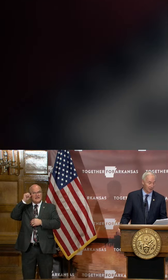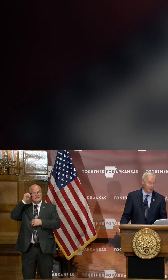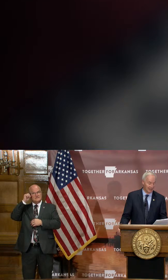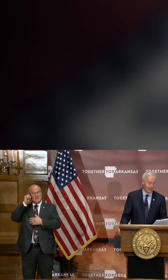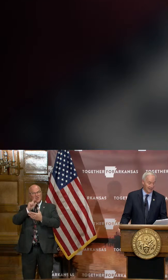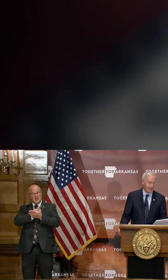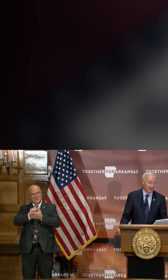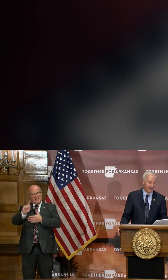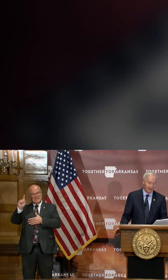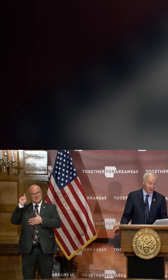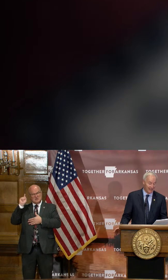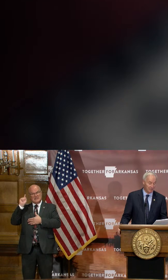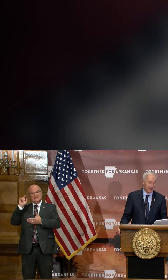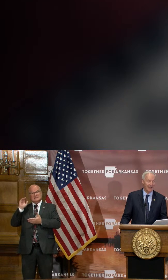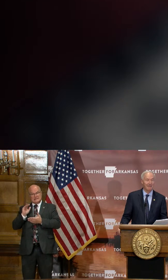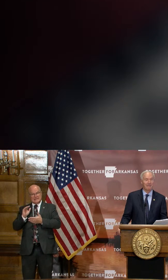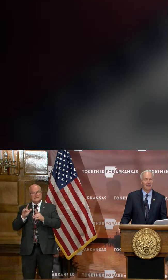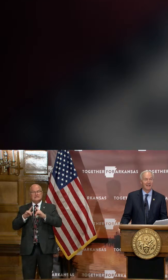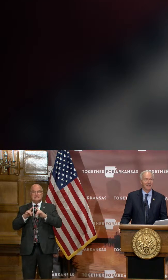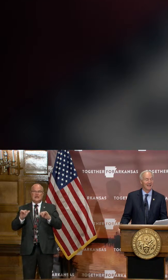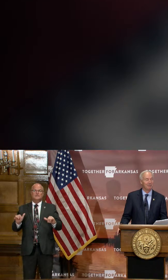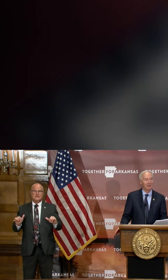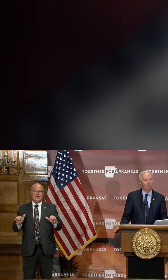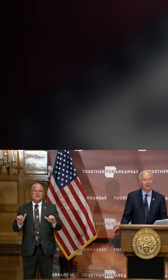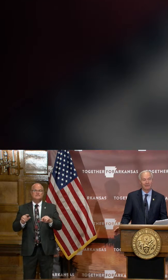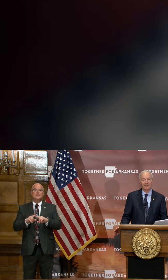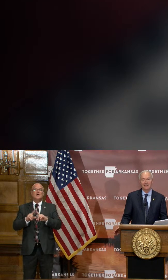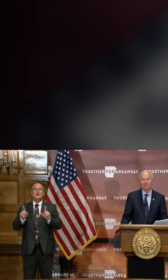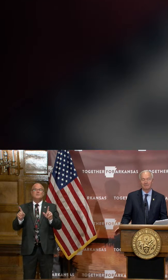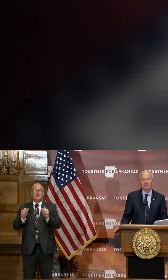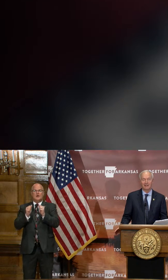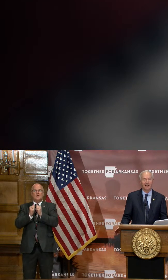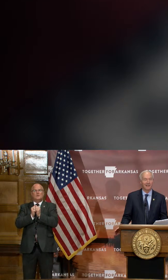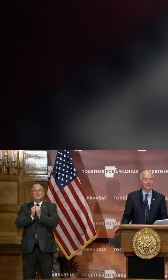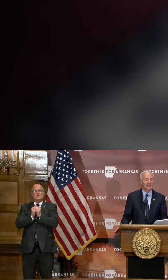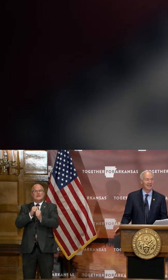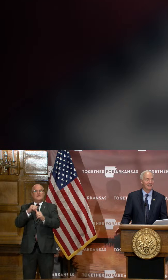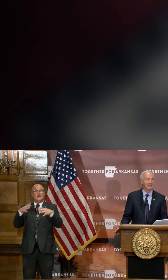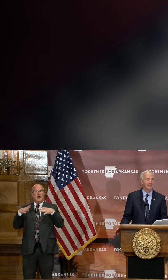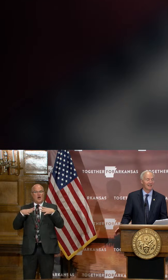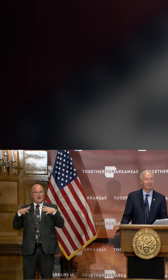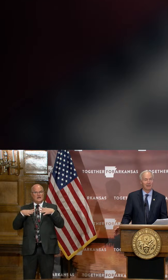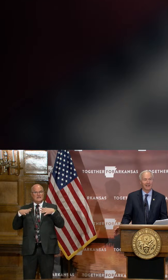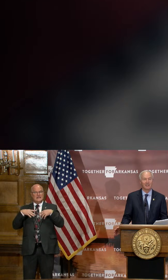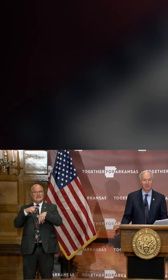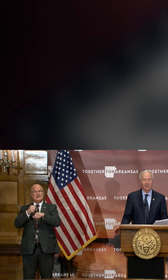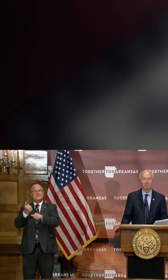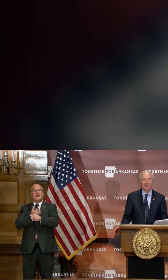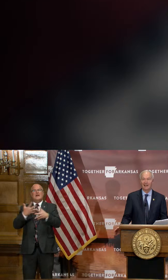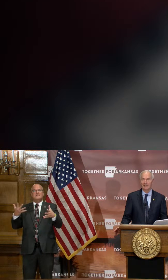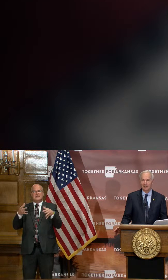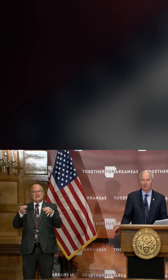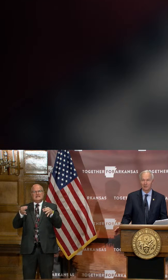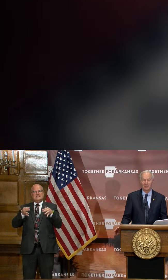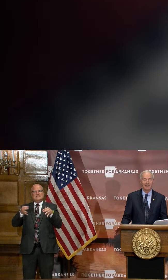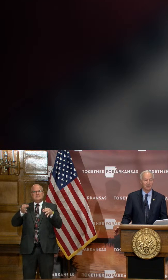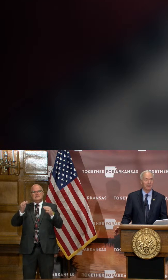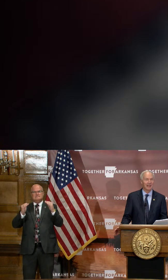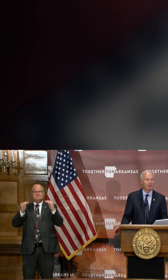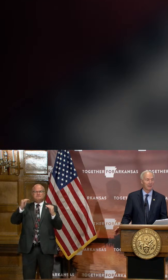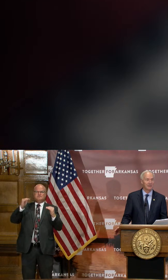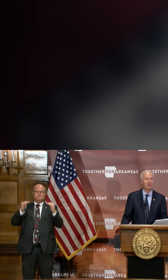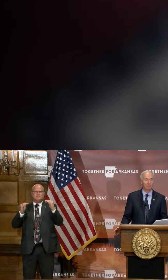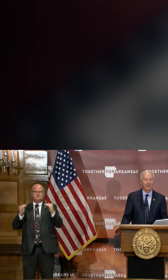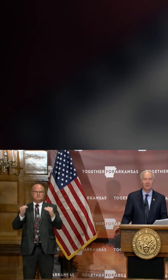week ago, the same time, but with the holidays, everything is a little bit out of kilter, and